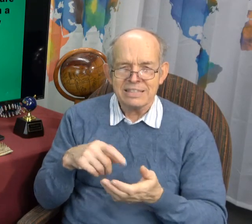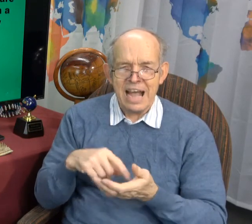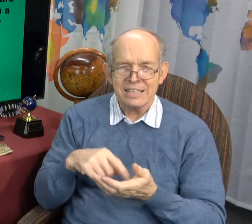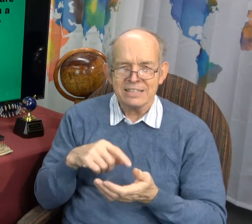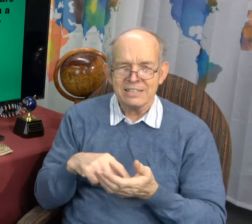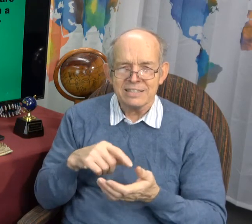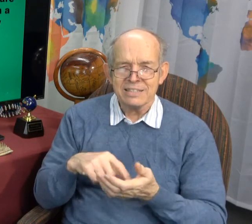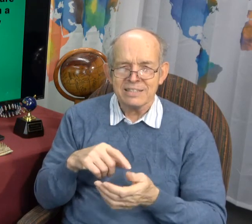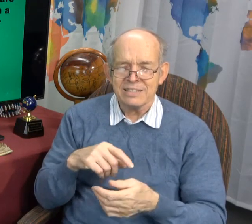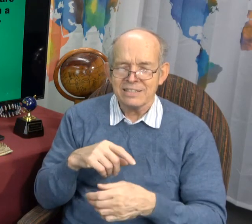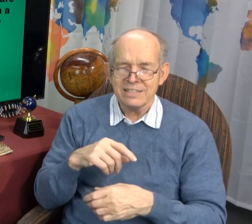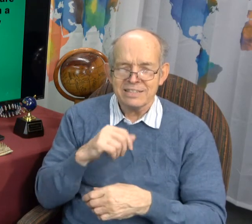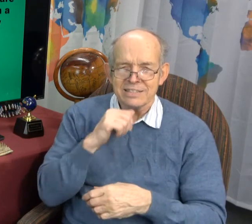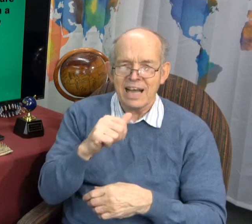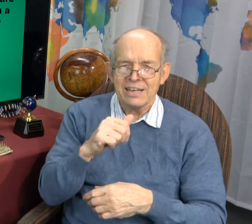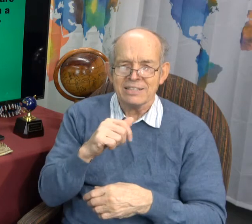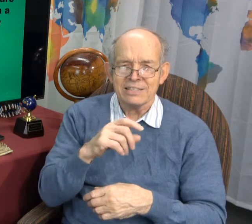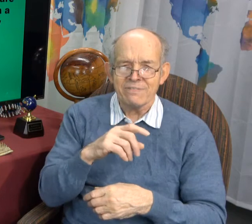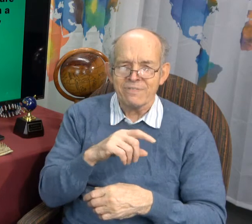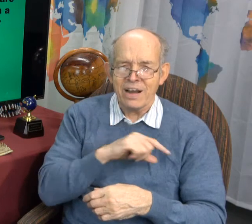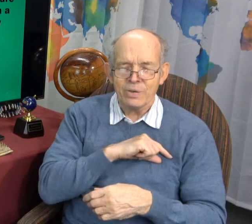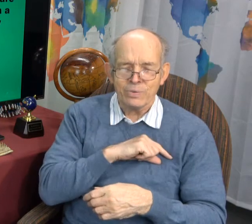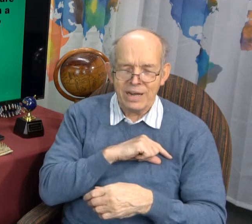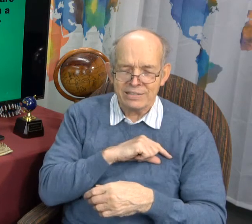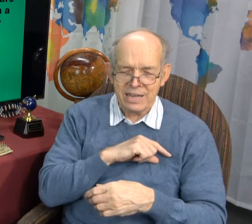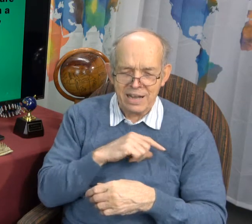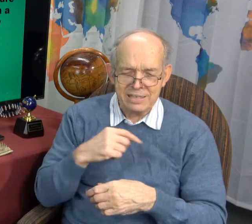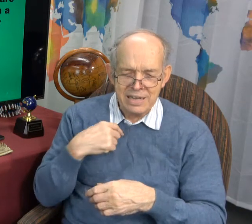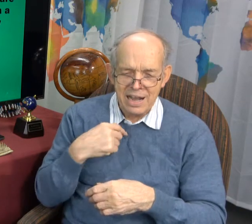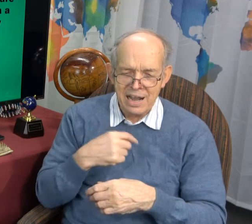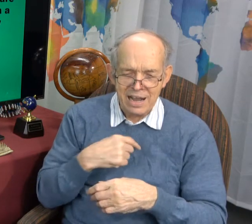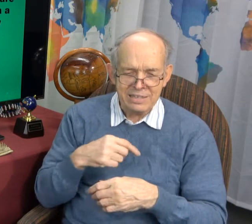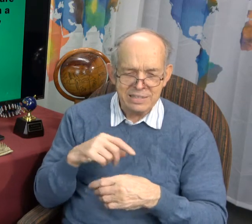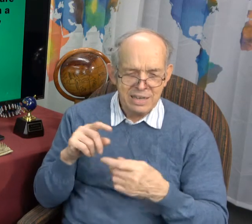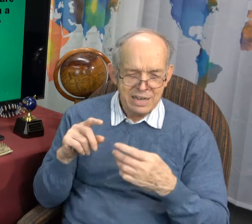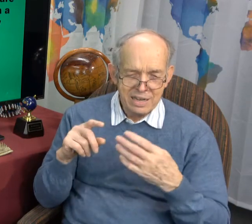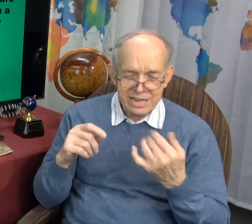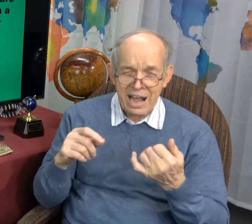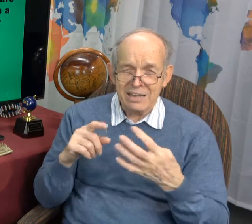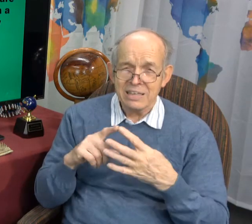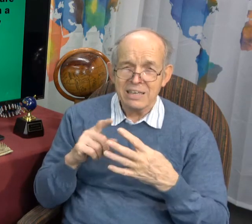That. That. The fire cloud died. Now.